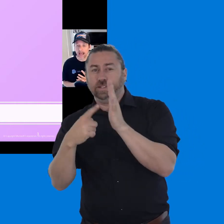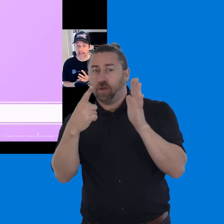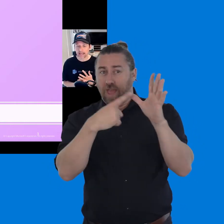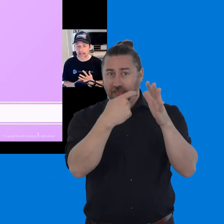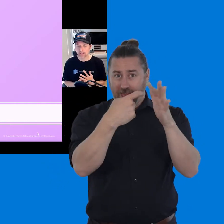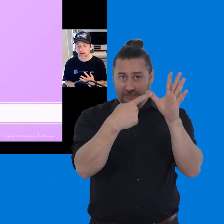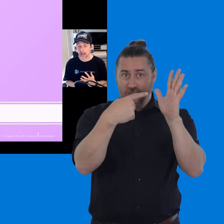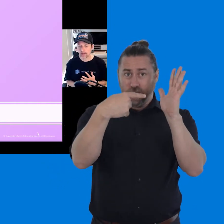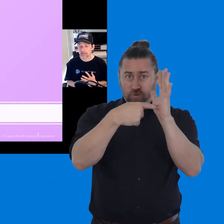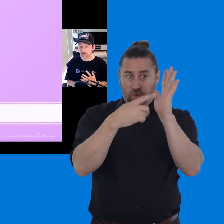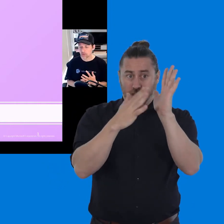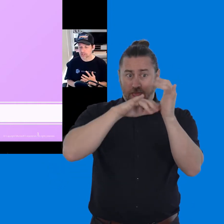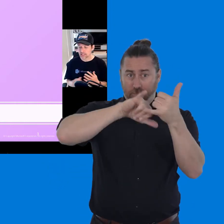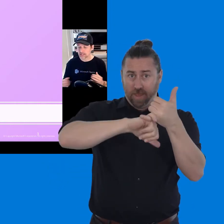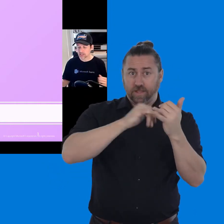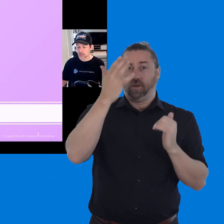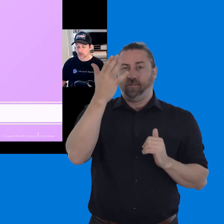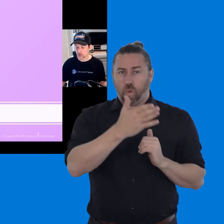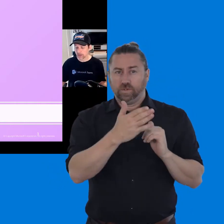aka.ms/TroyYT,